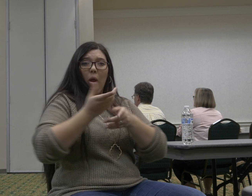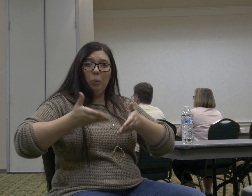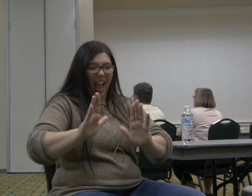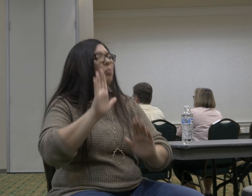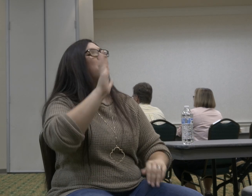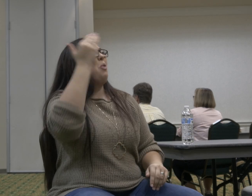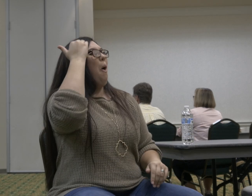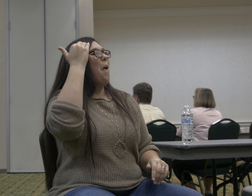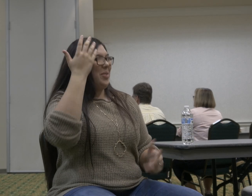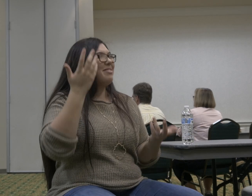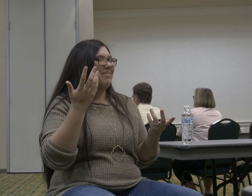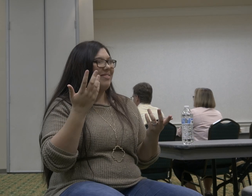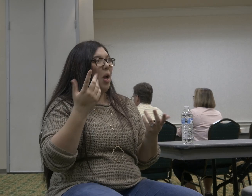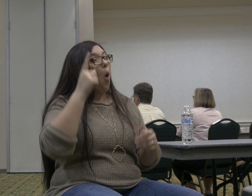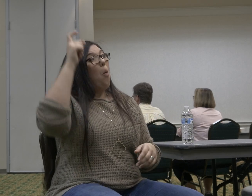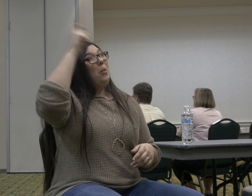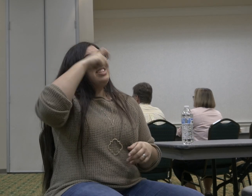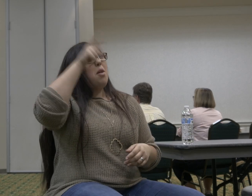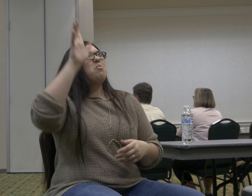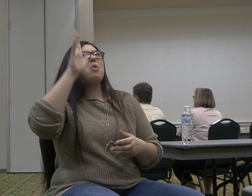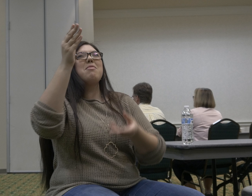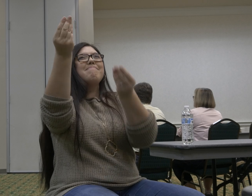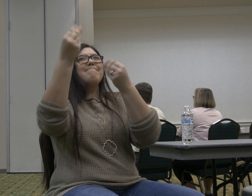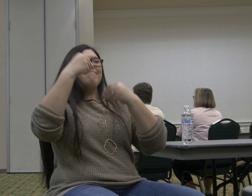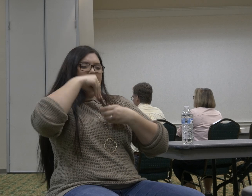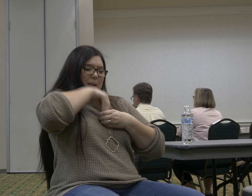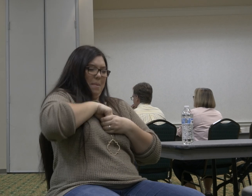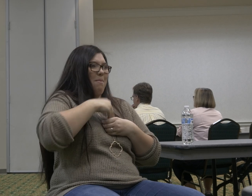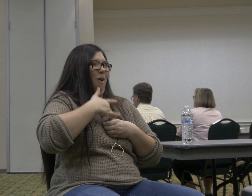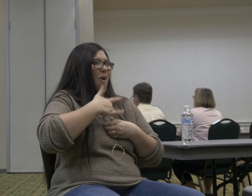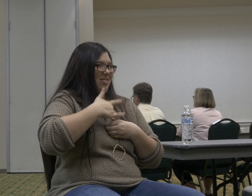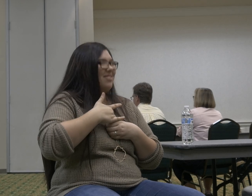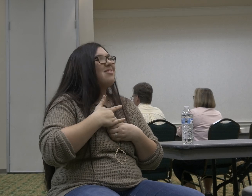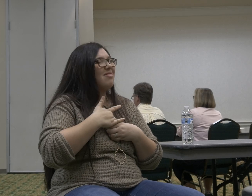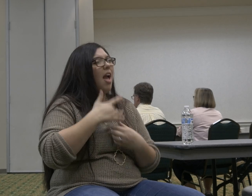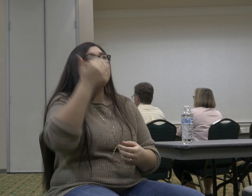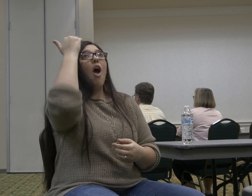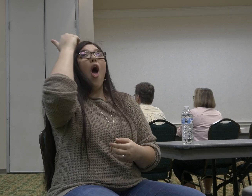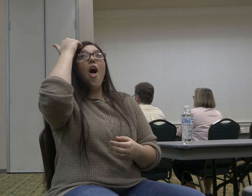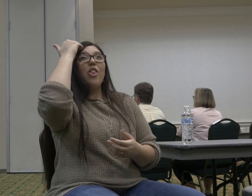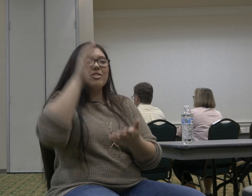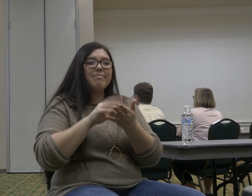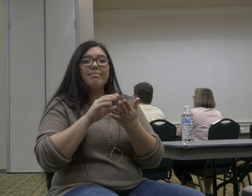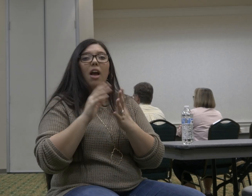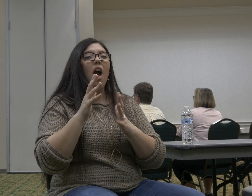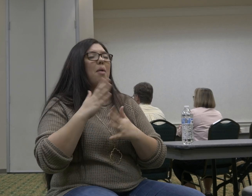the wisdom will enter your heart, and knowledge will be pleasant to your soul. Discretion will